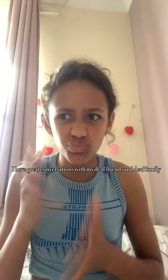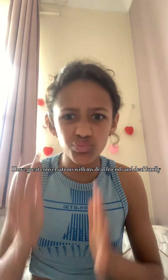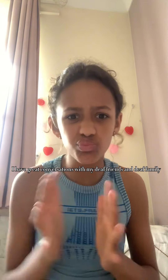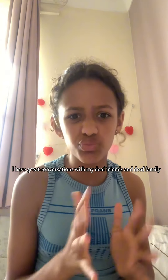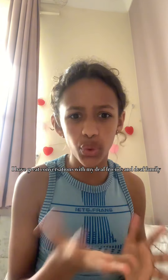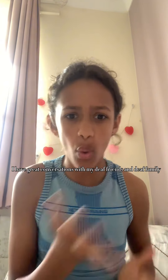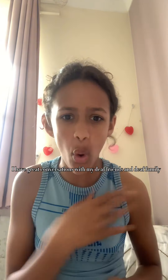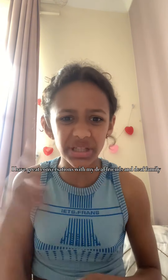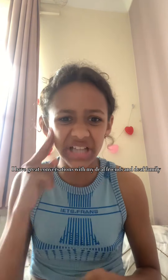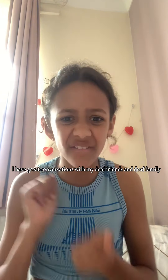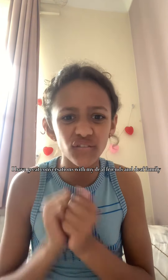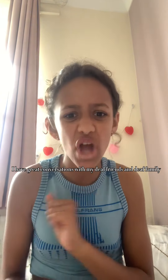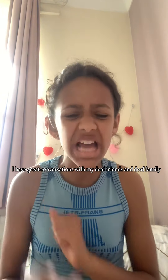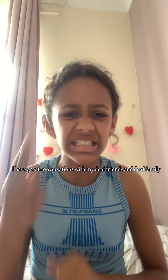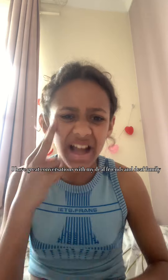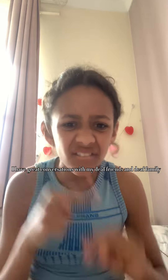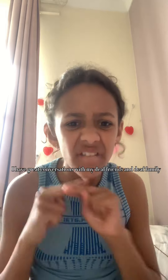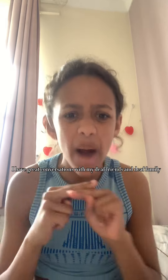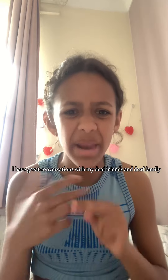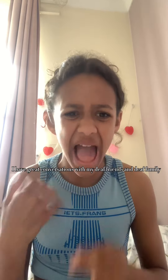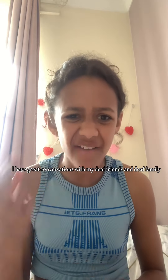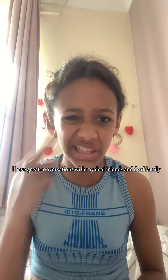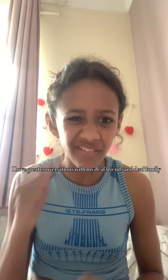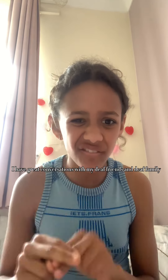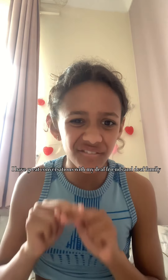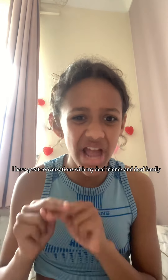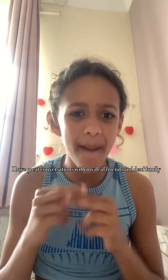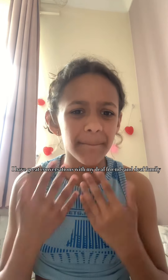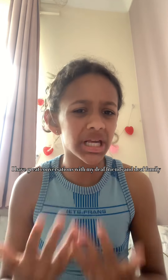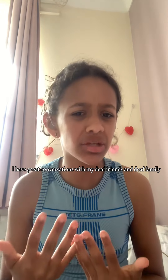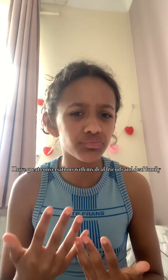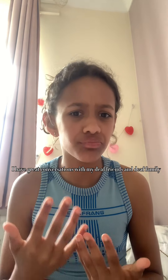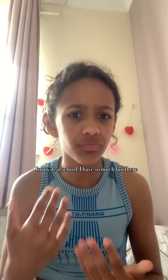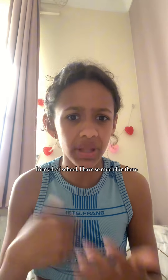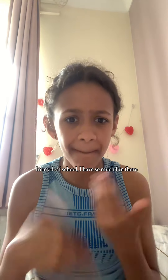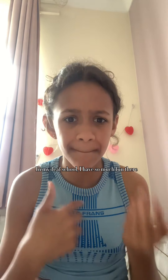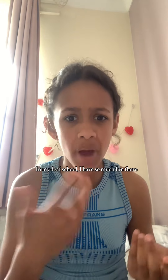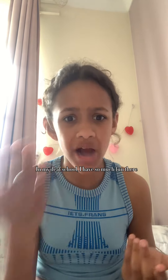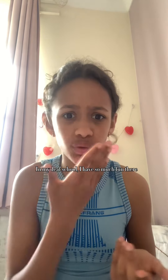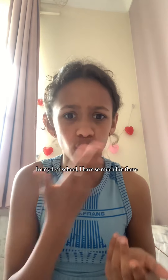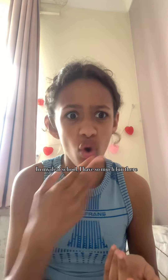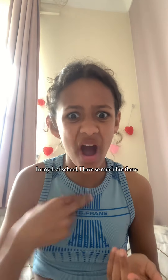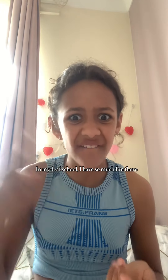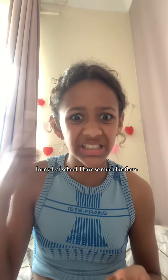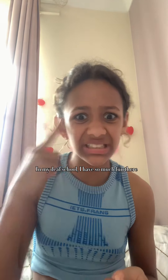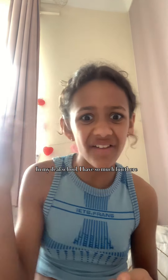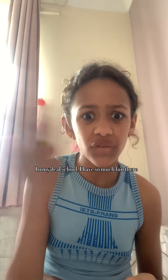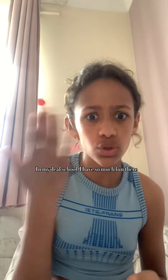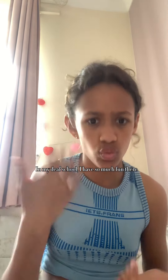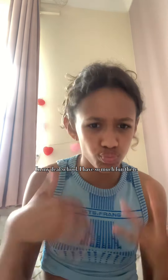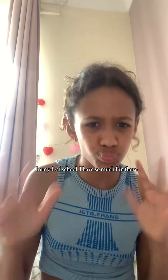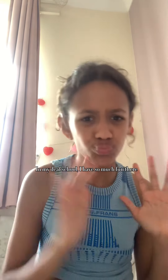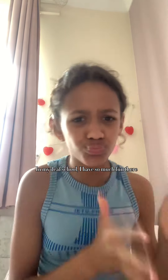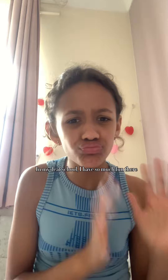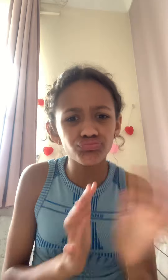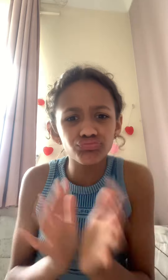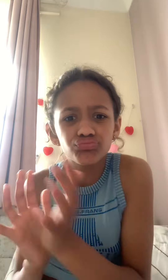And why, simply step-step out of the stomach there Sure something here